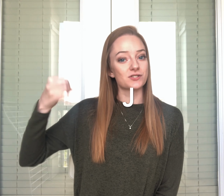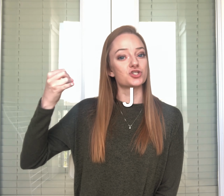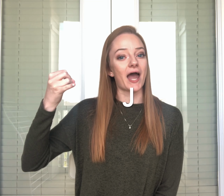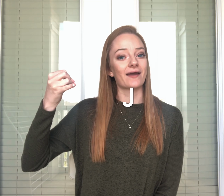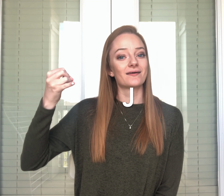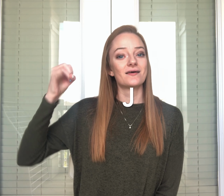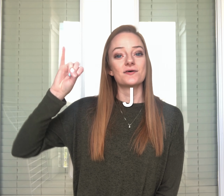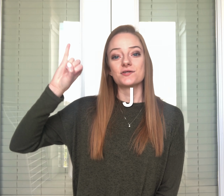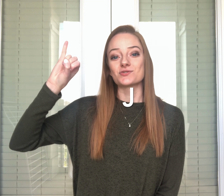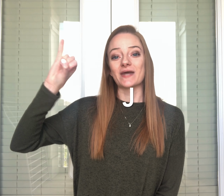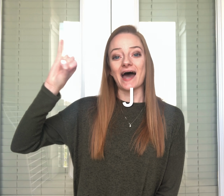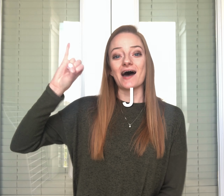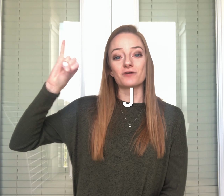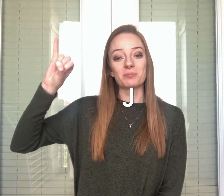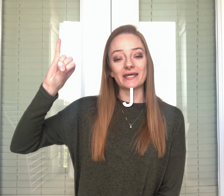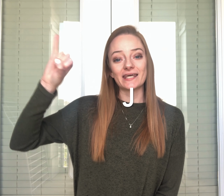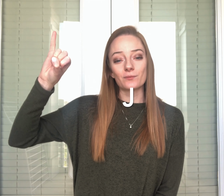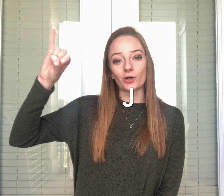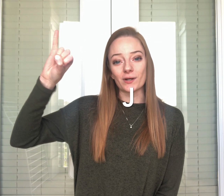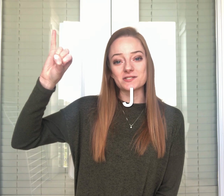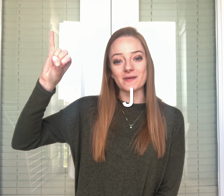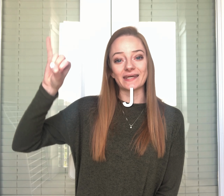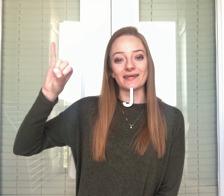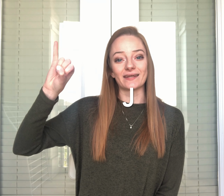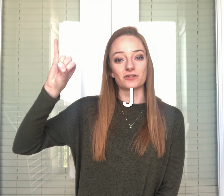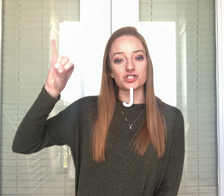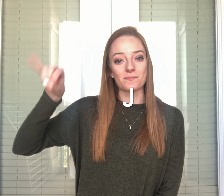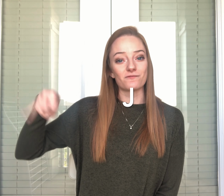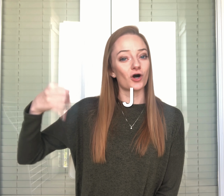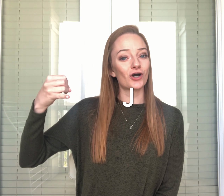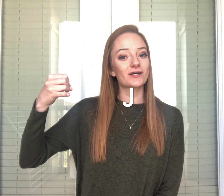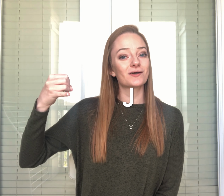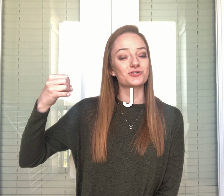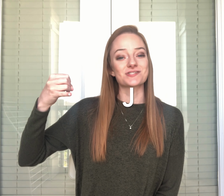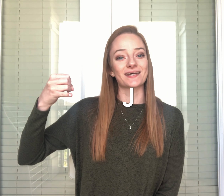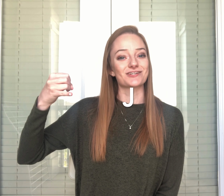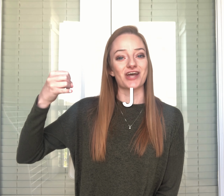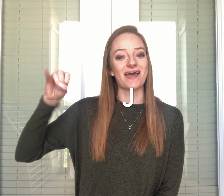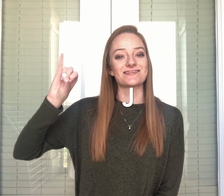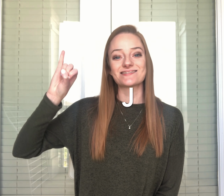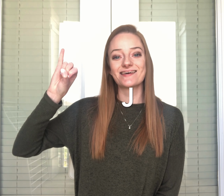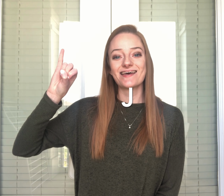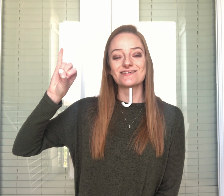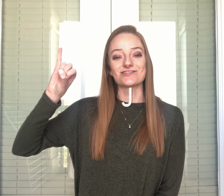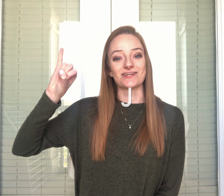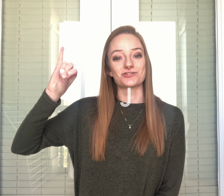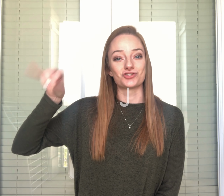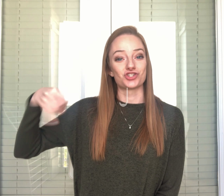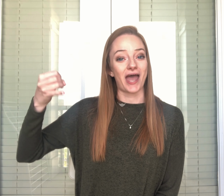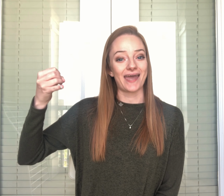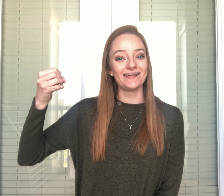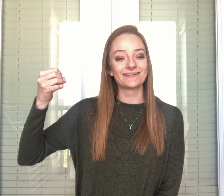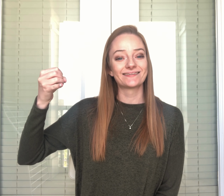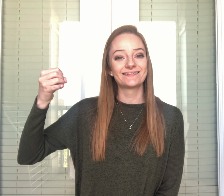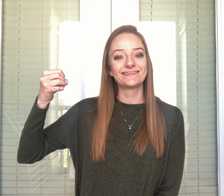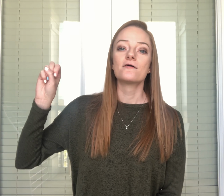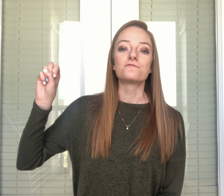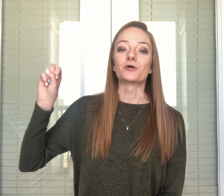a J. So we have our pinky and we're going to make it in like the shape of a hook, just like a J is. So that's J. For